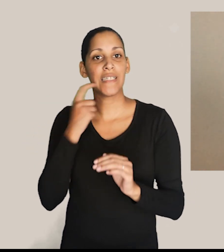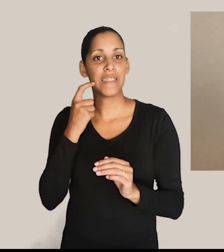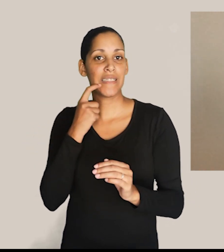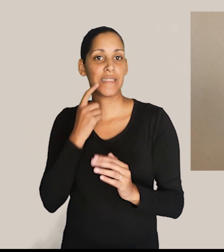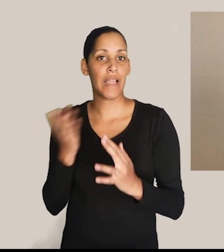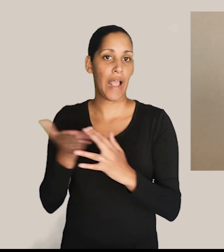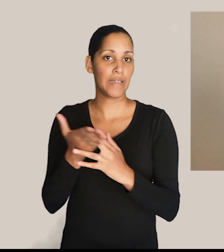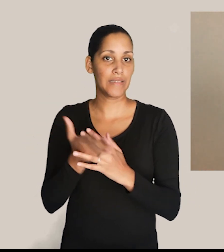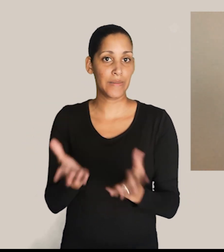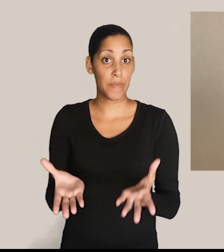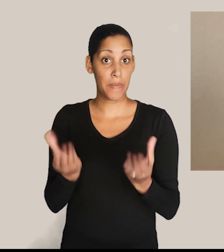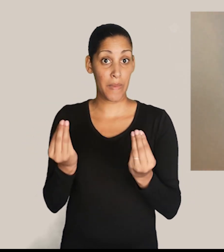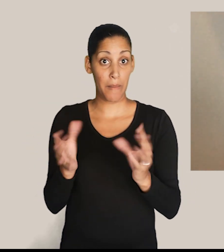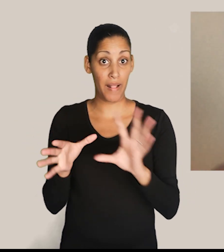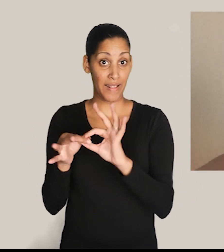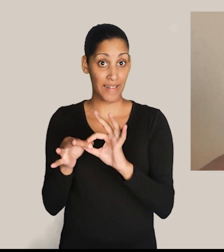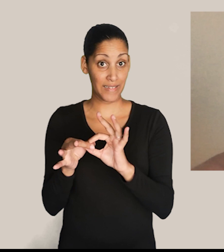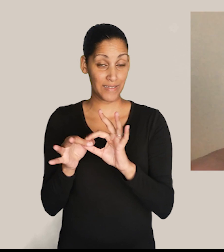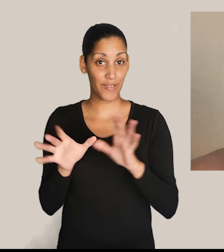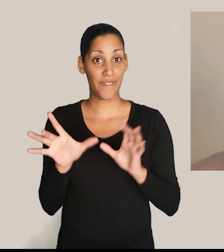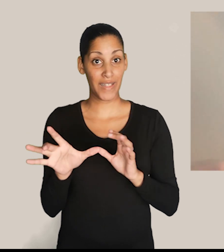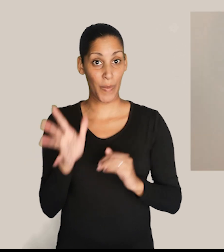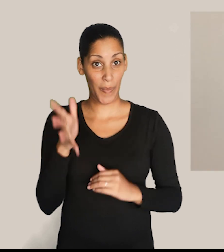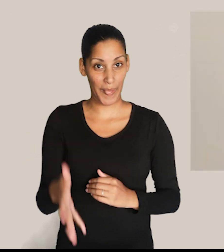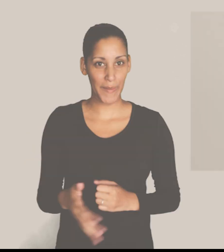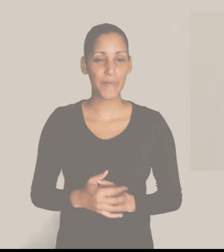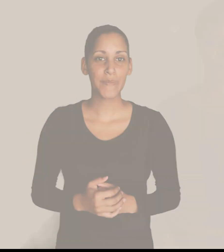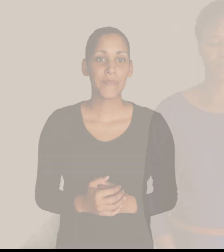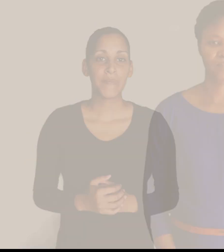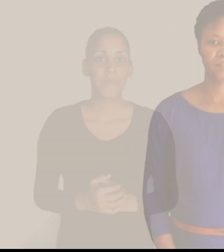hopefully be linked to this video for ease of access.